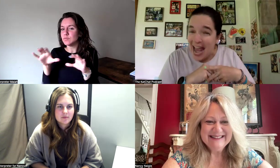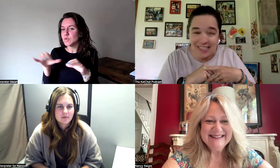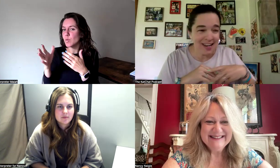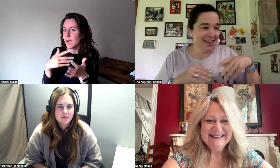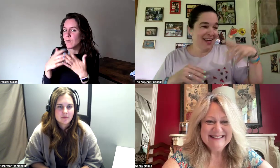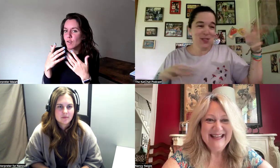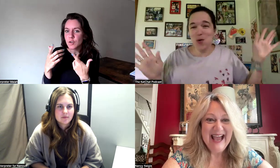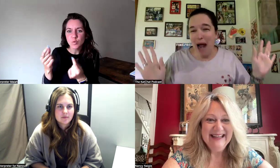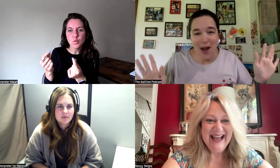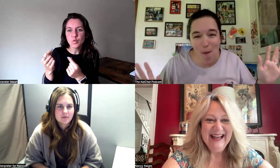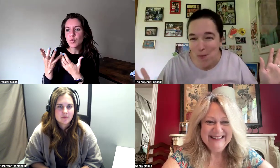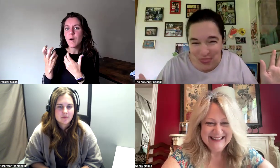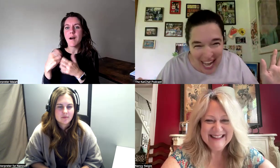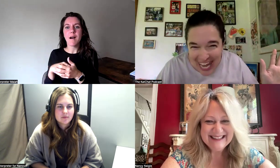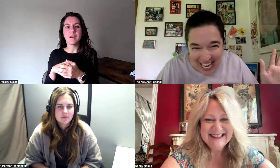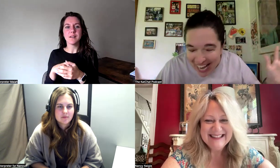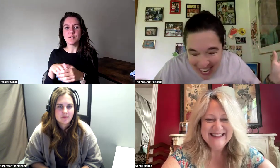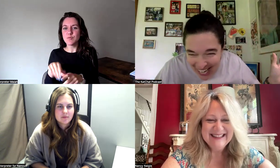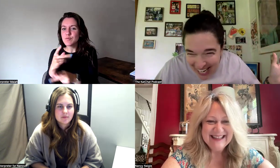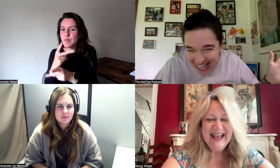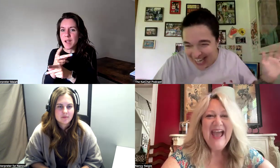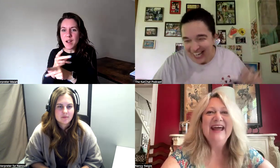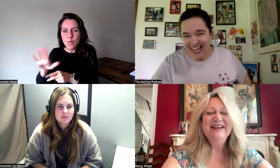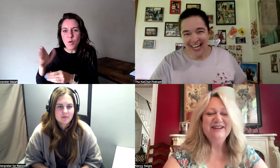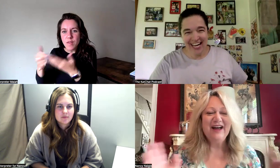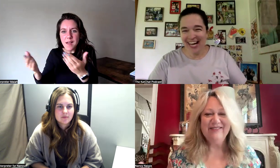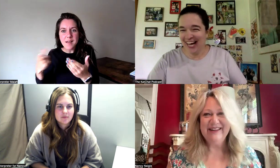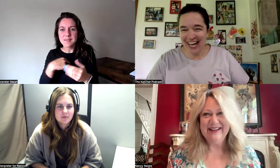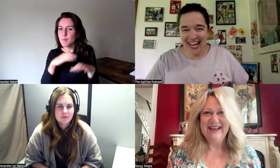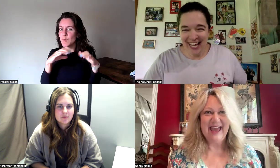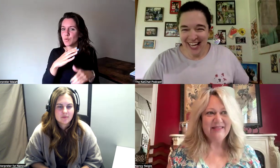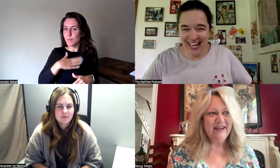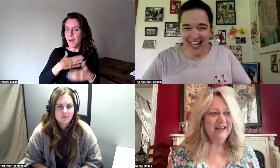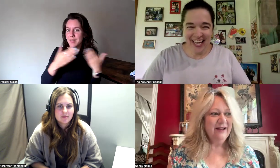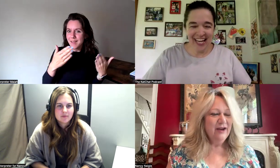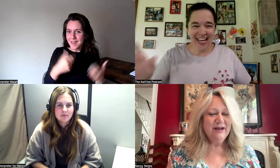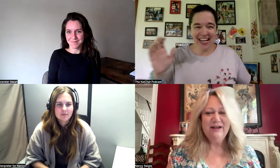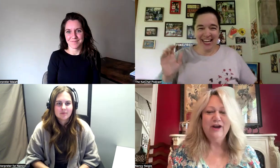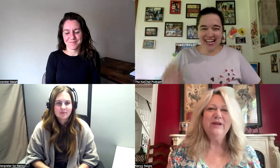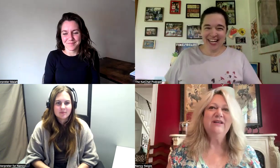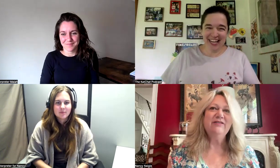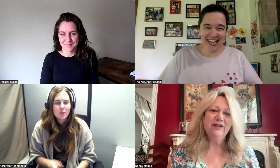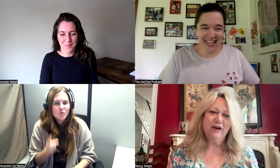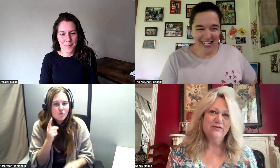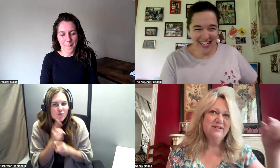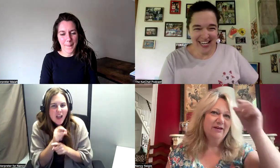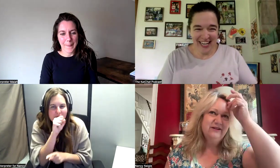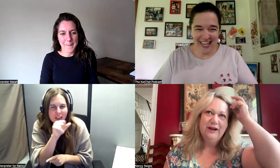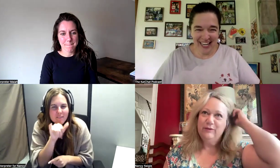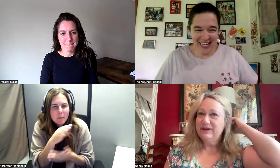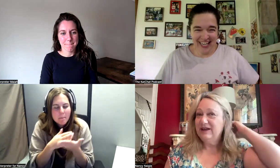of the task. Do Yeah, my yeah. own thing. And then you love it that like Kathleen, and when you live on the